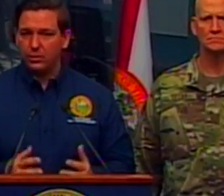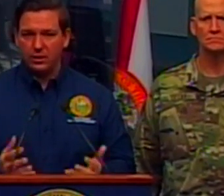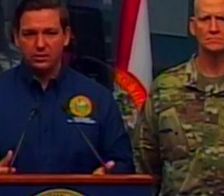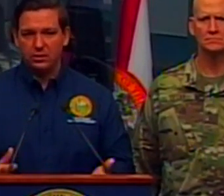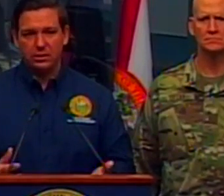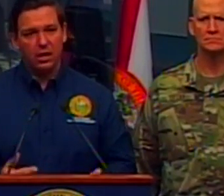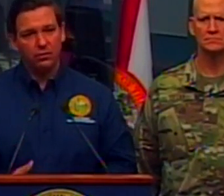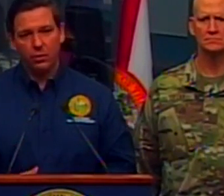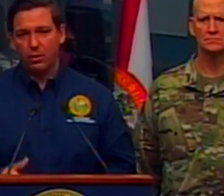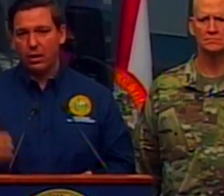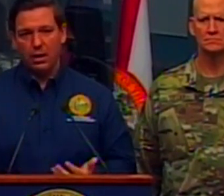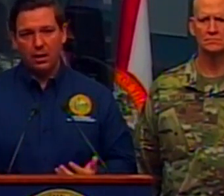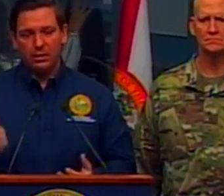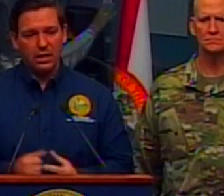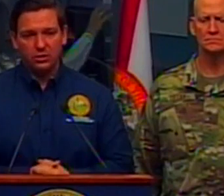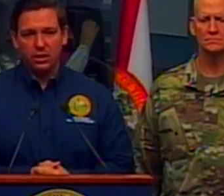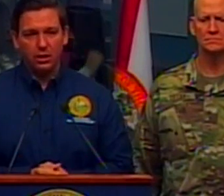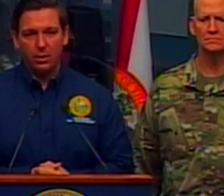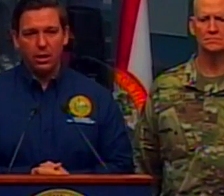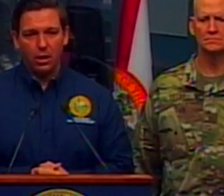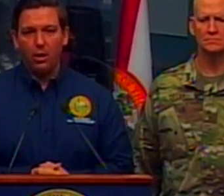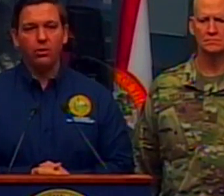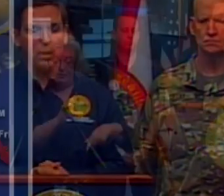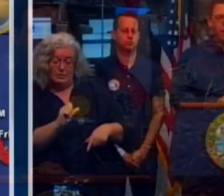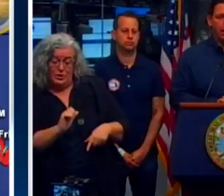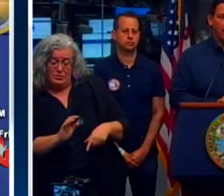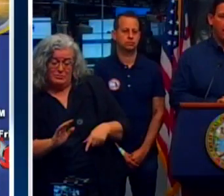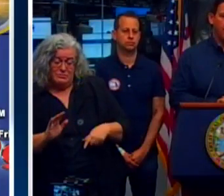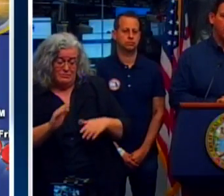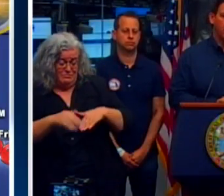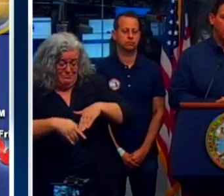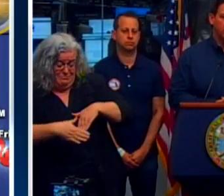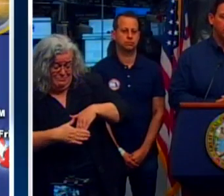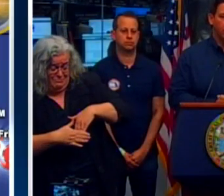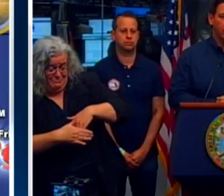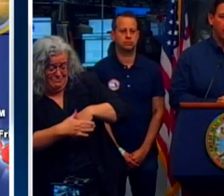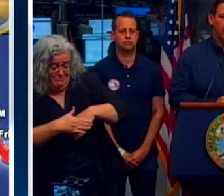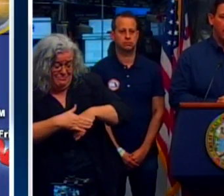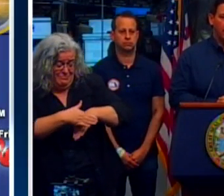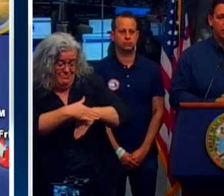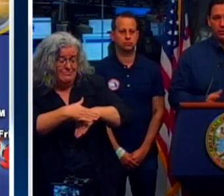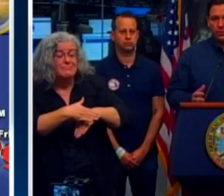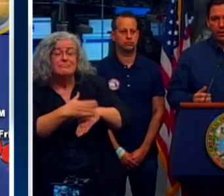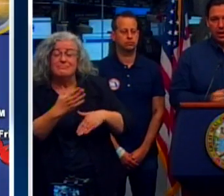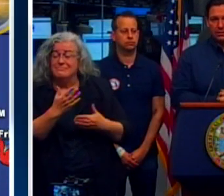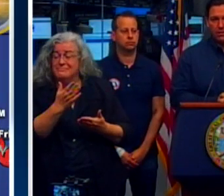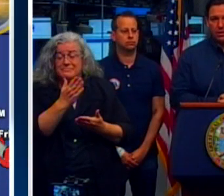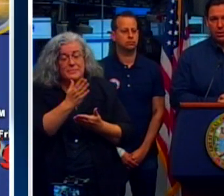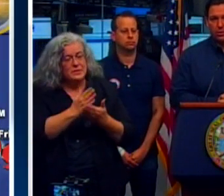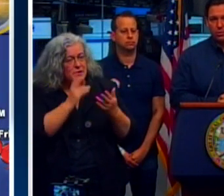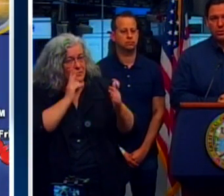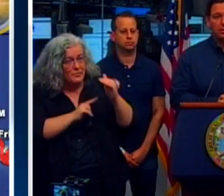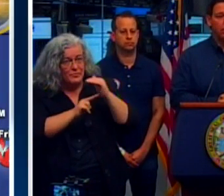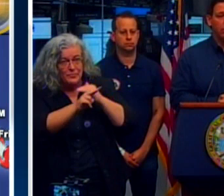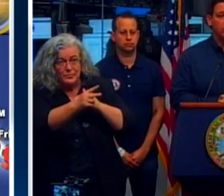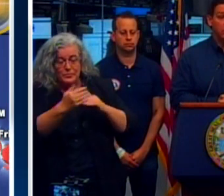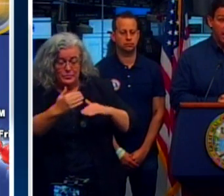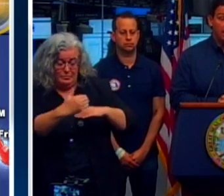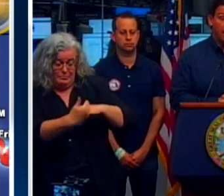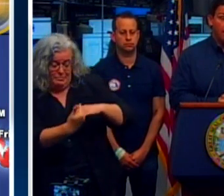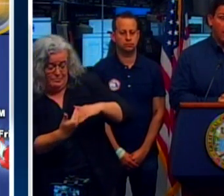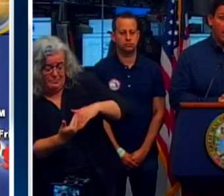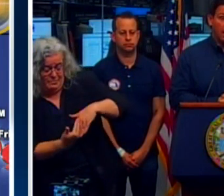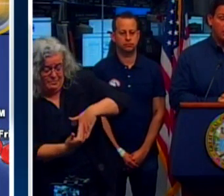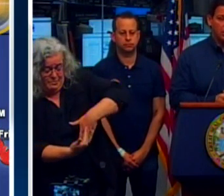from places in South Florida, potentially going all the way up the coast of Florida. Some forecasts have it going through the center of the